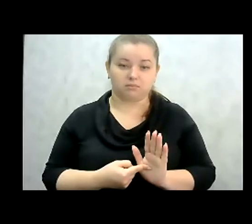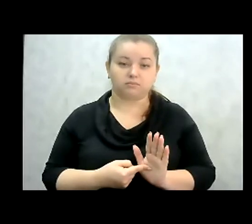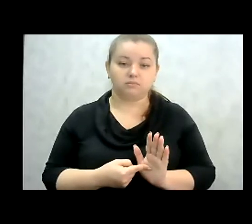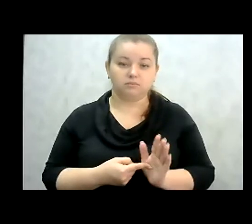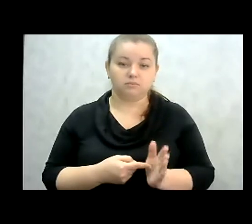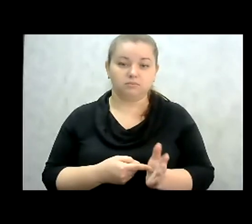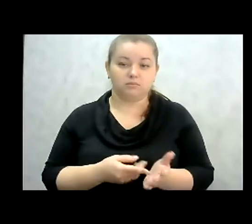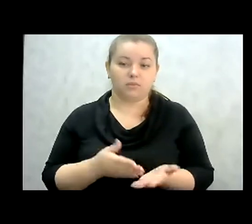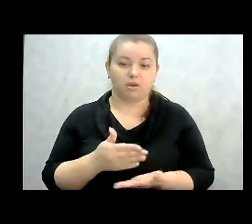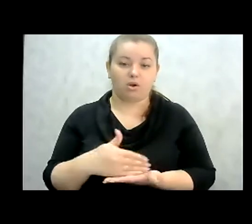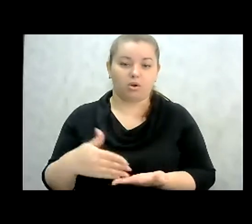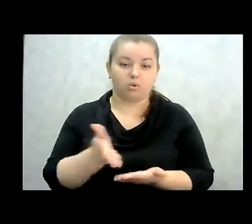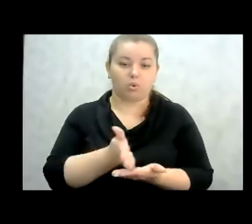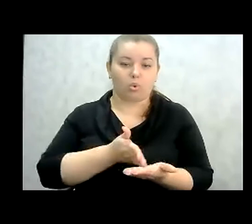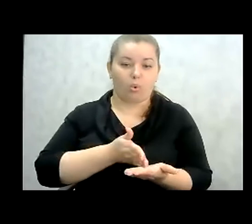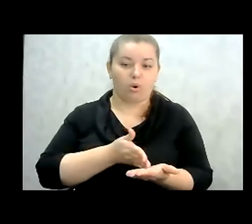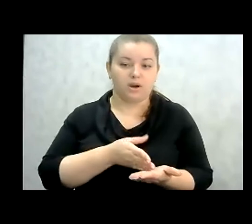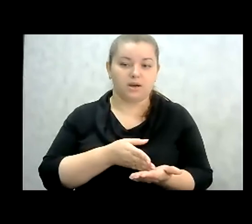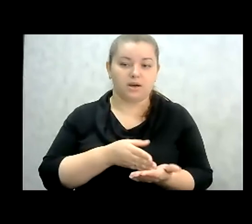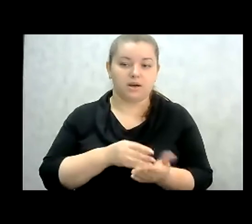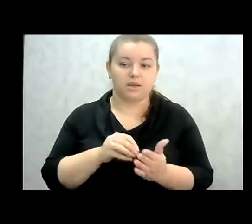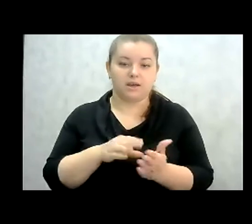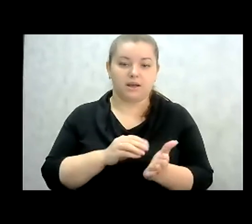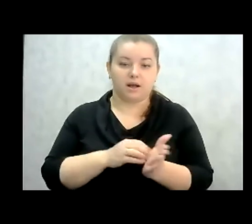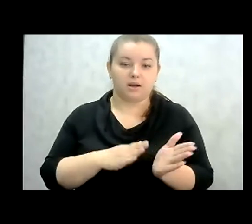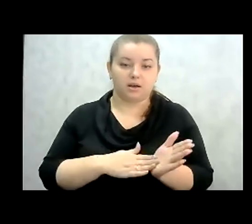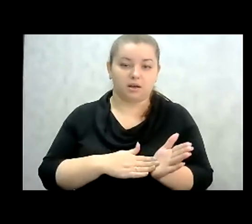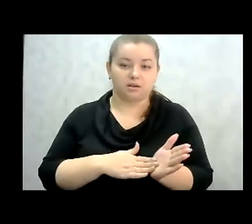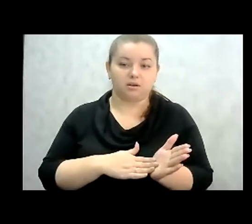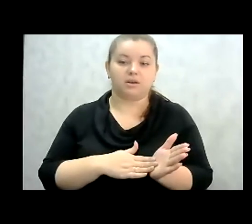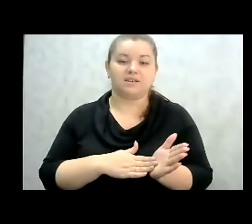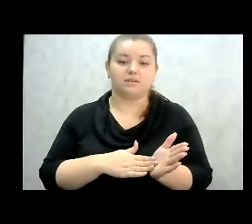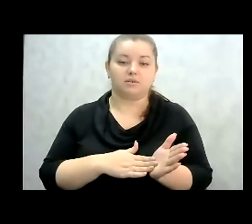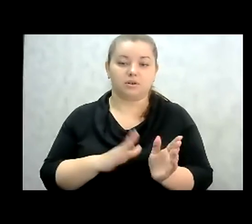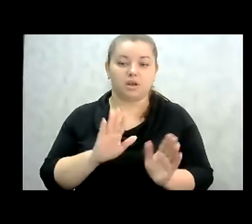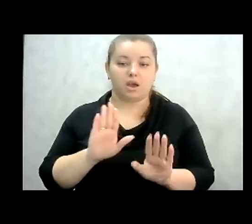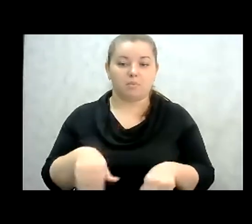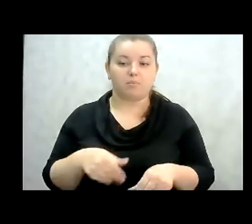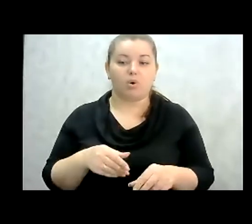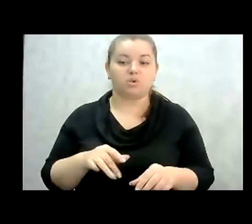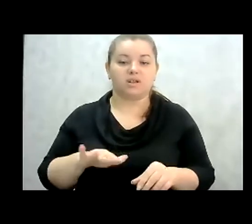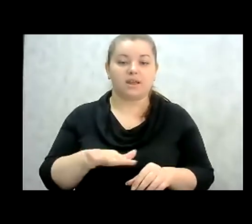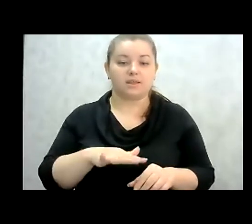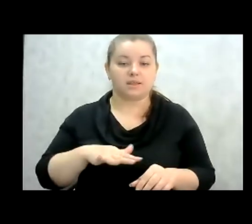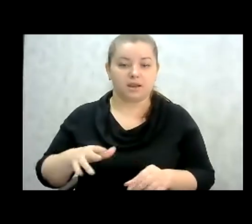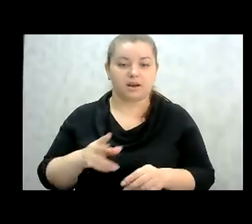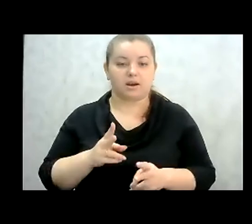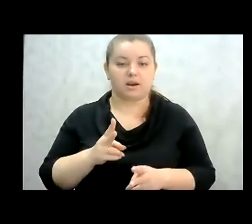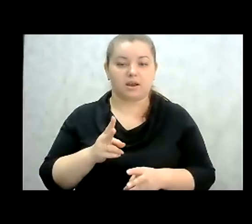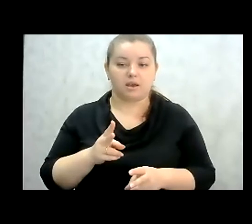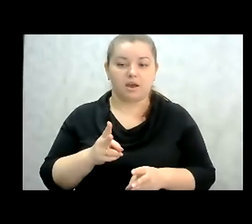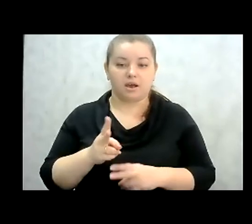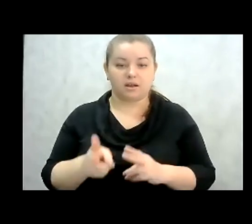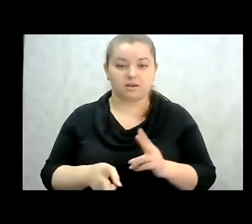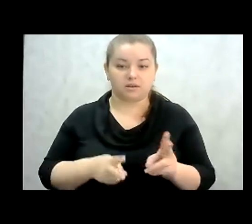reform. Have they all been re-established? Are they functioning? And were there any problems in the process that affected the local